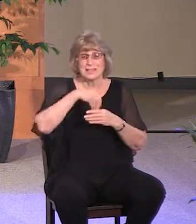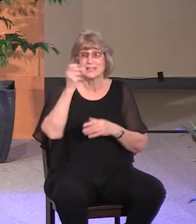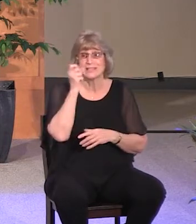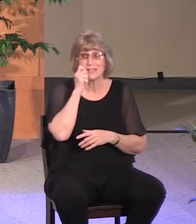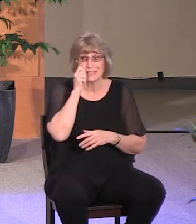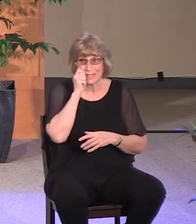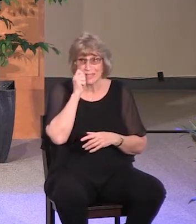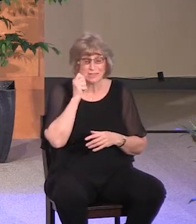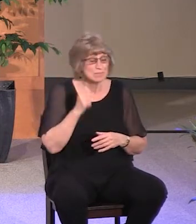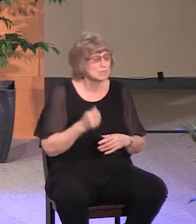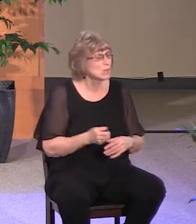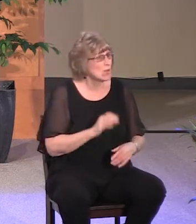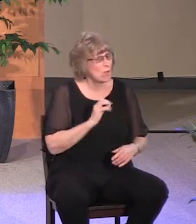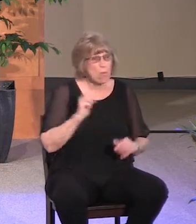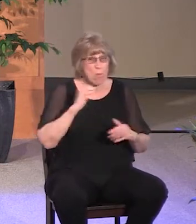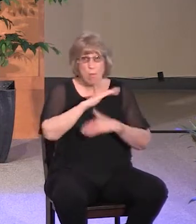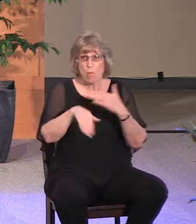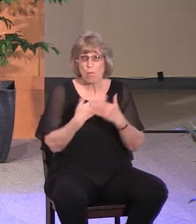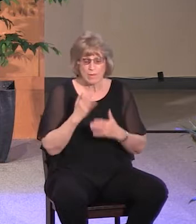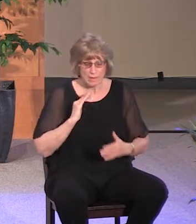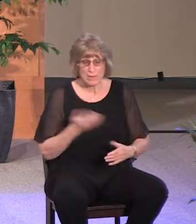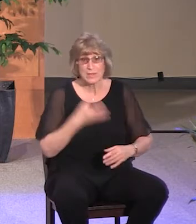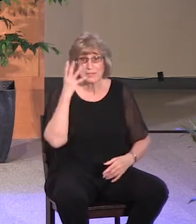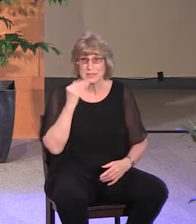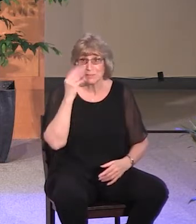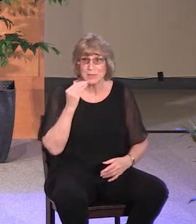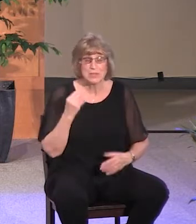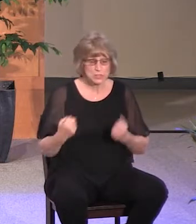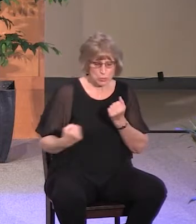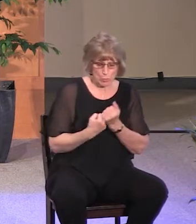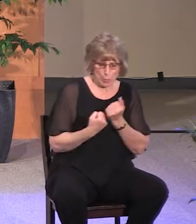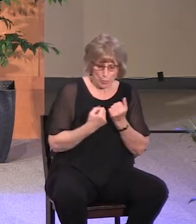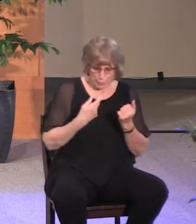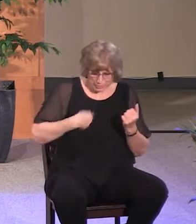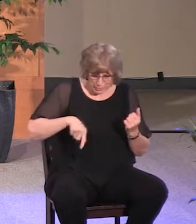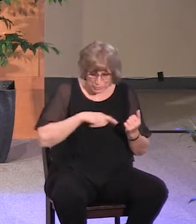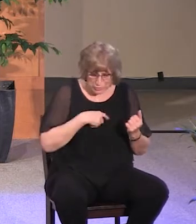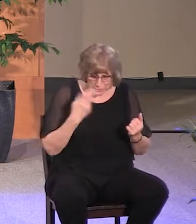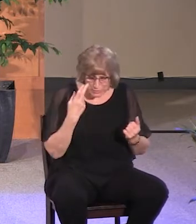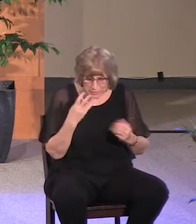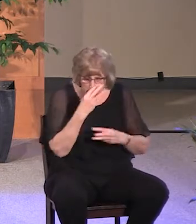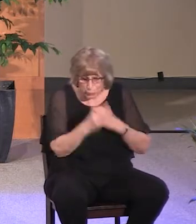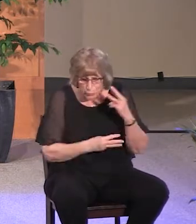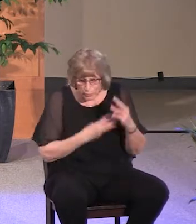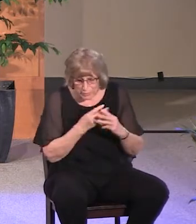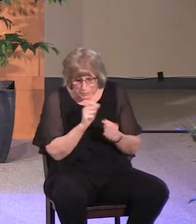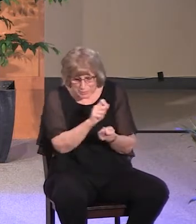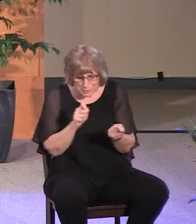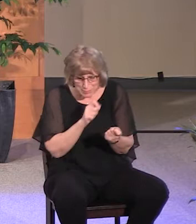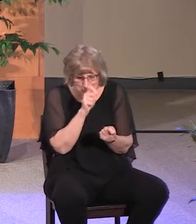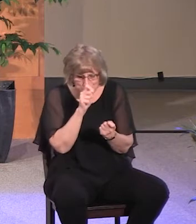every one that we've had, you know what it does? It supports us in seeing the world a certain way. Through those